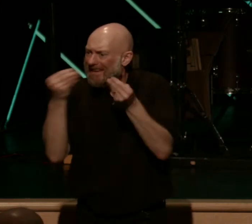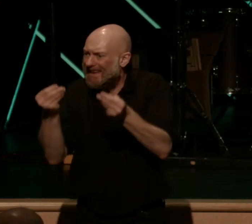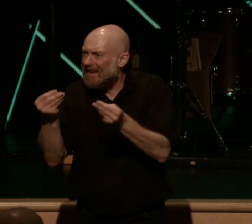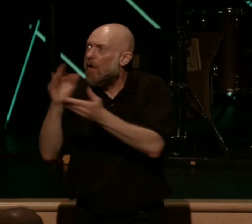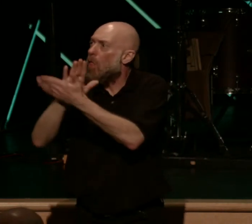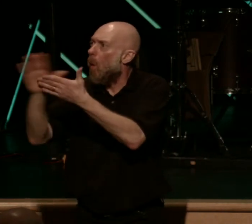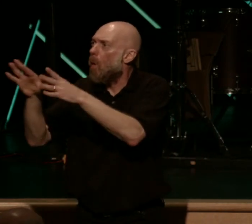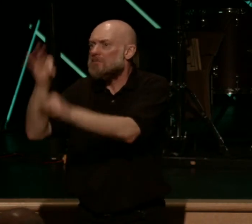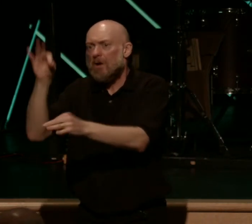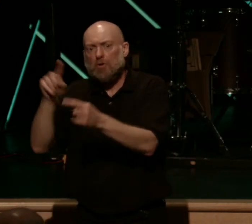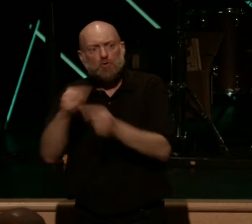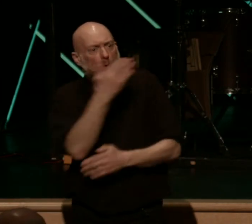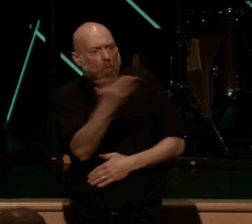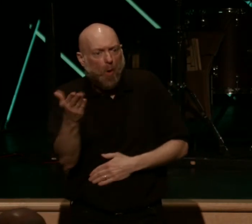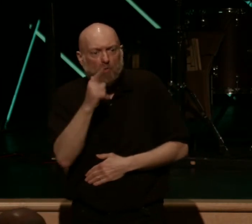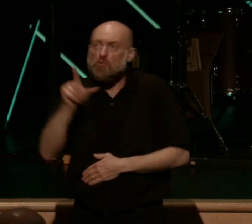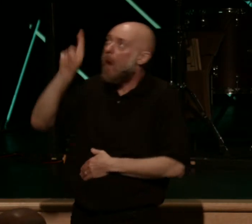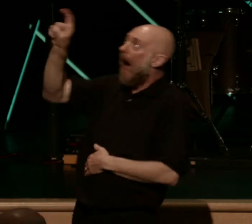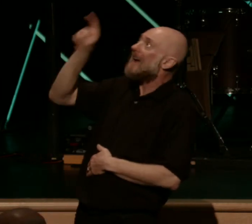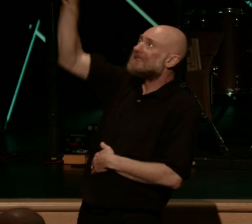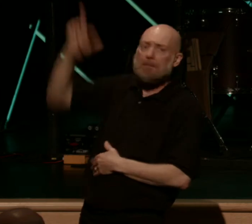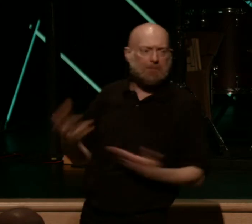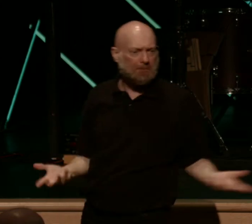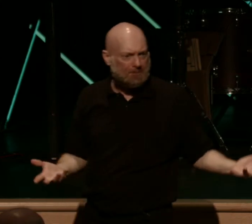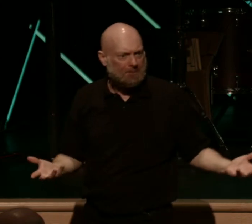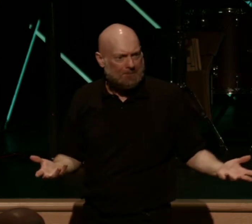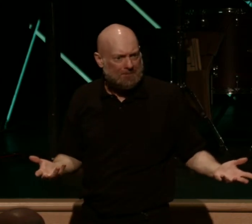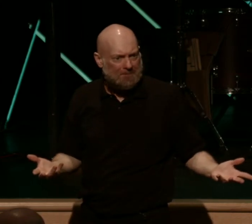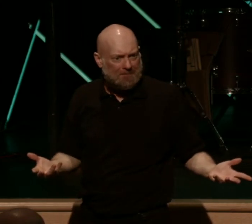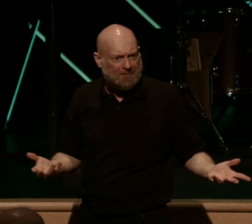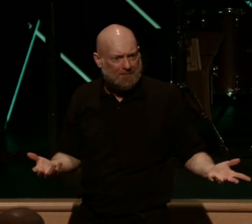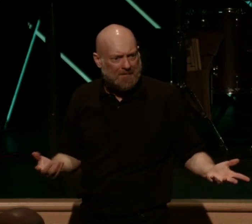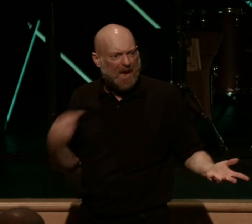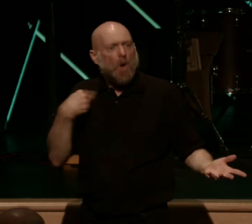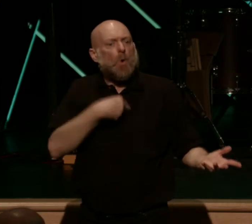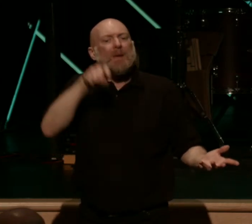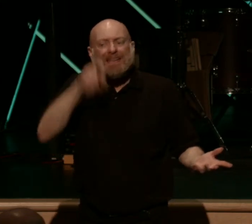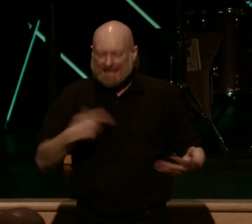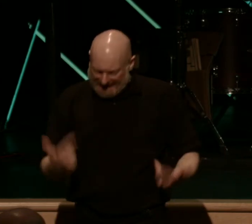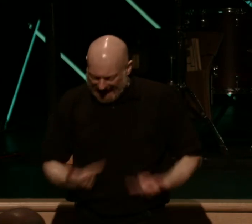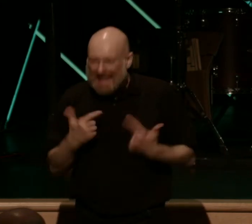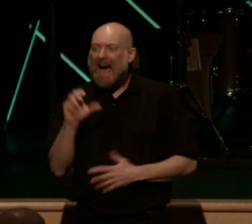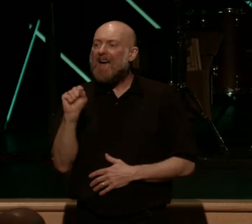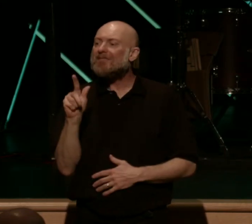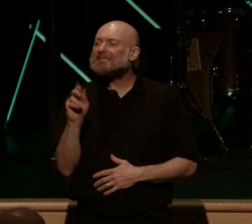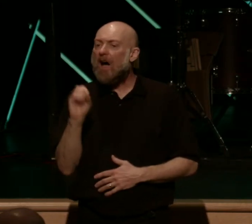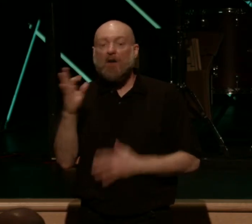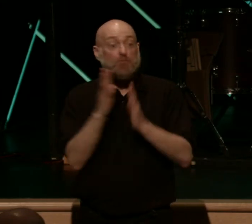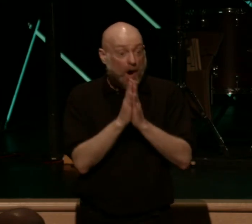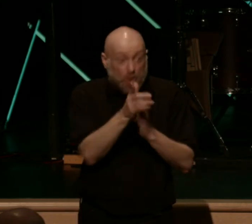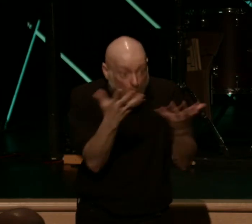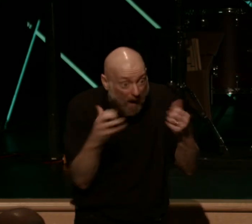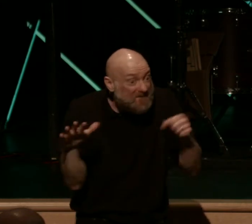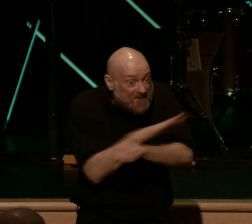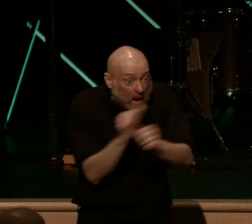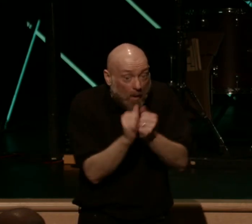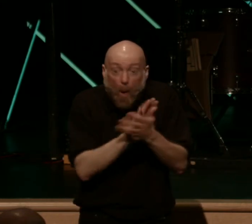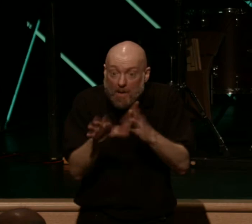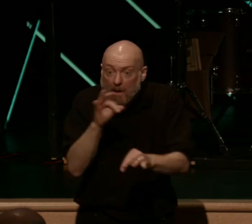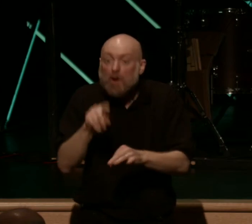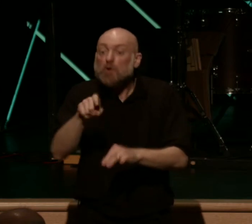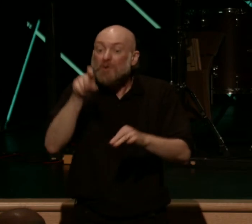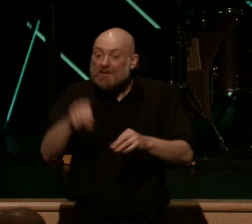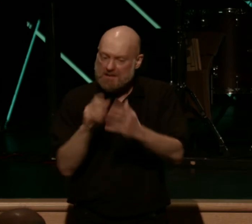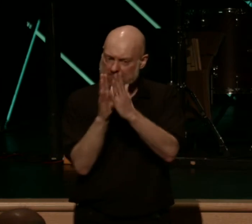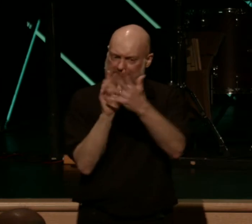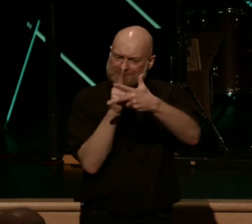the Holy Spirit to those who ask Him?" We need a lifestyle of prayer. If we want to be filled with the Spirit, we need a lifestyle of